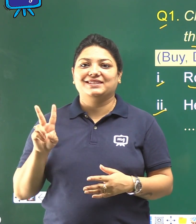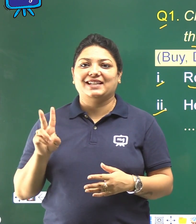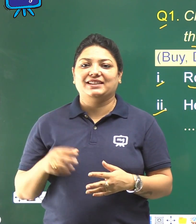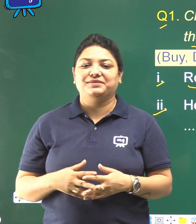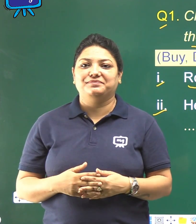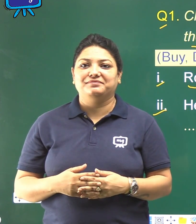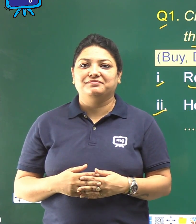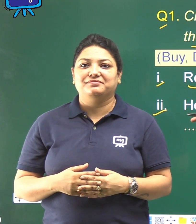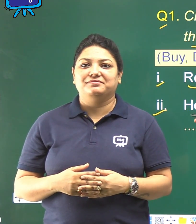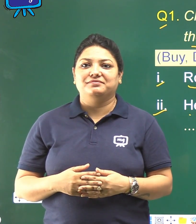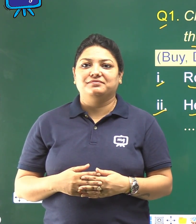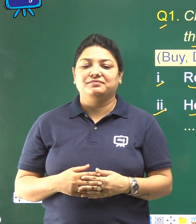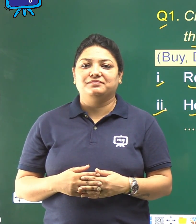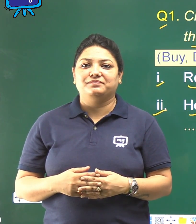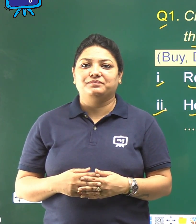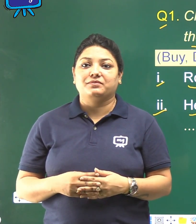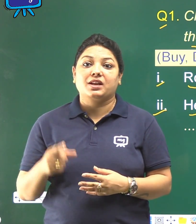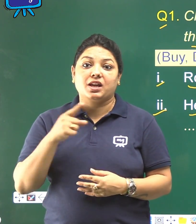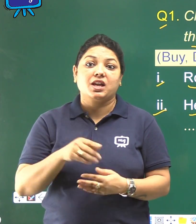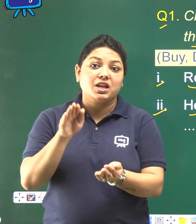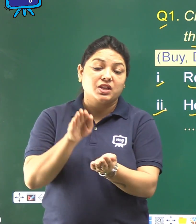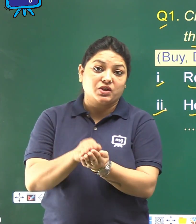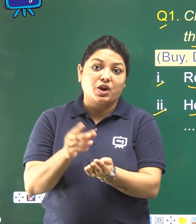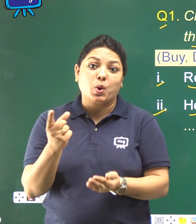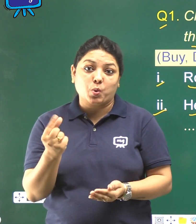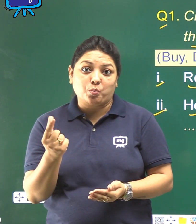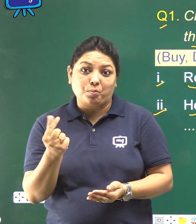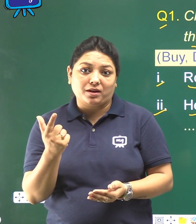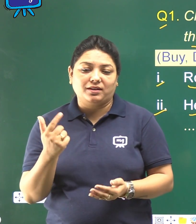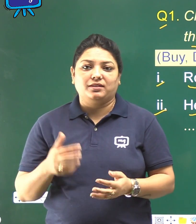Second, he saved money